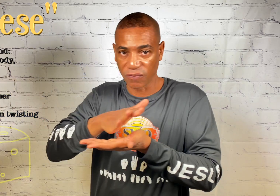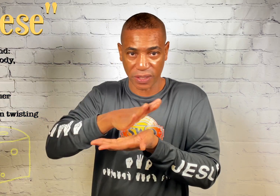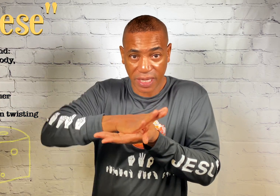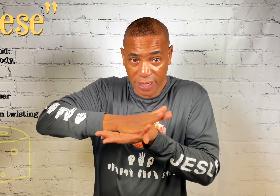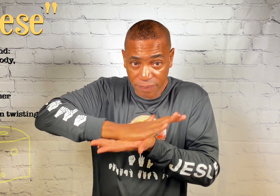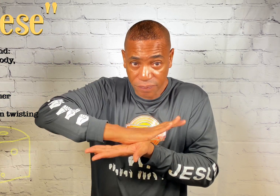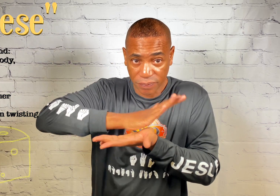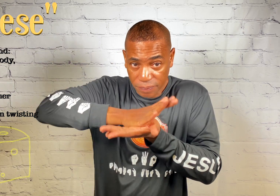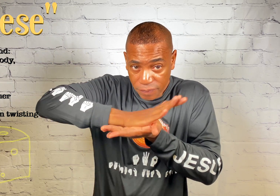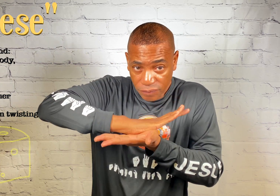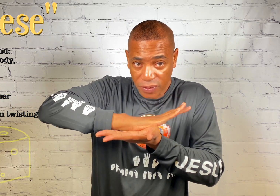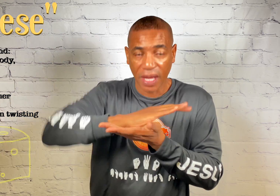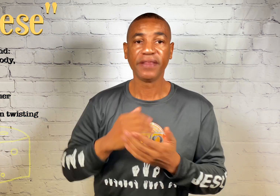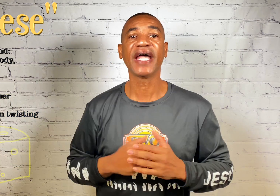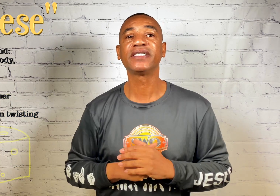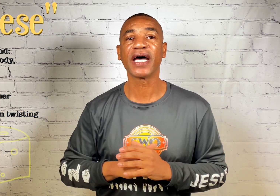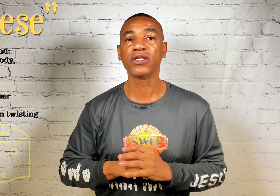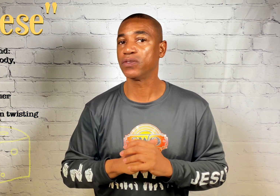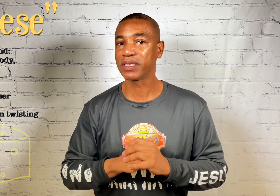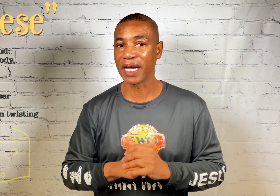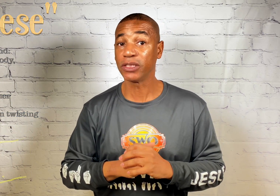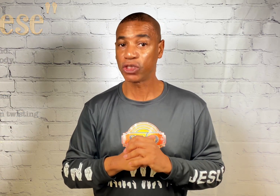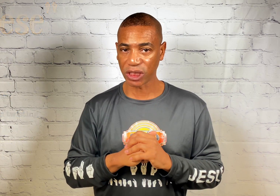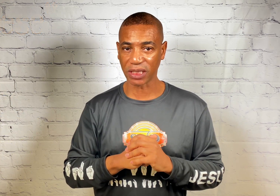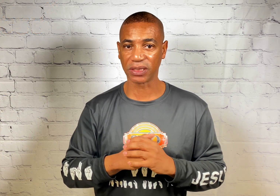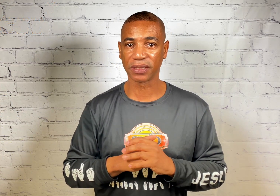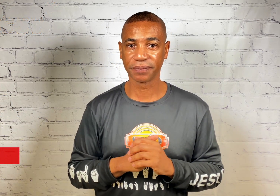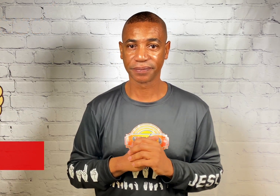Front again. That is how you do the sign cheese.